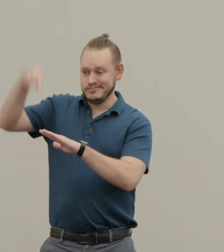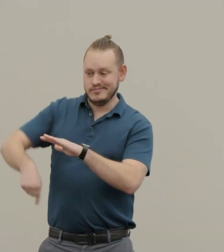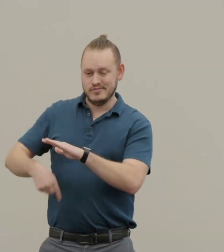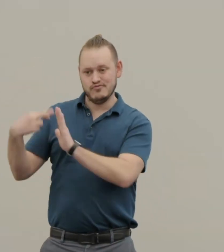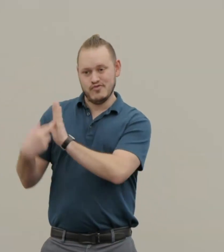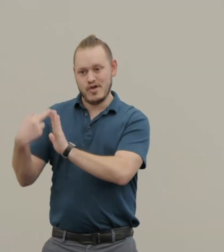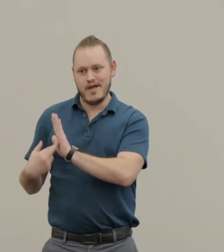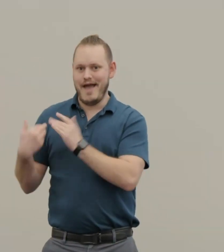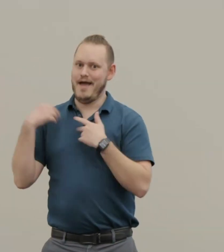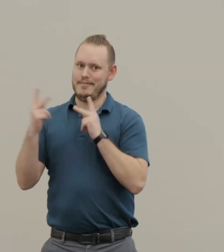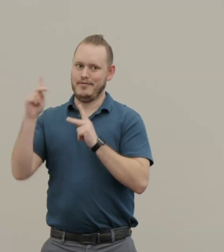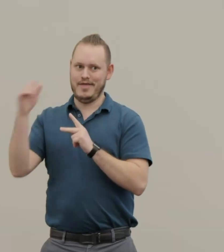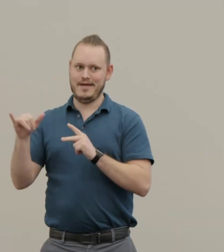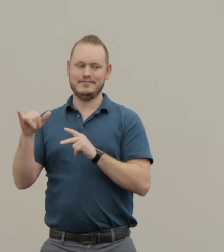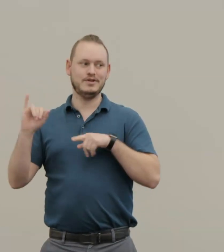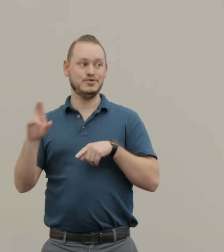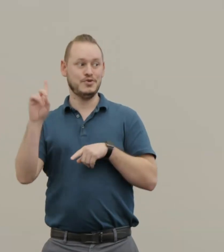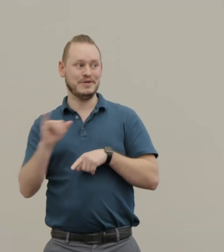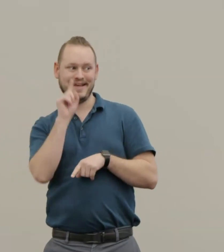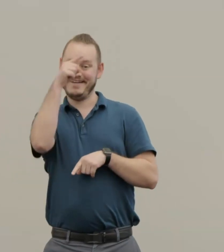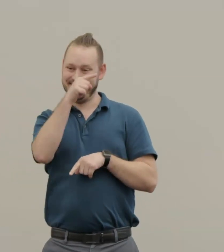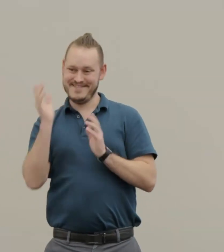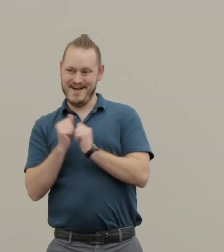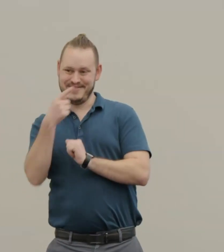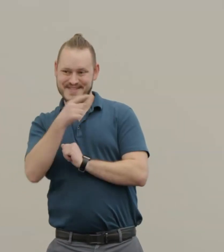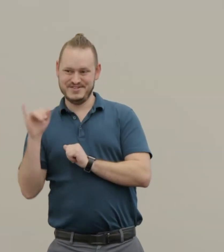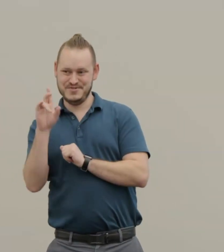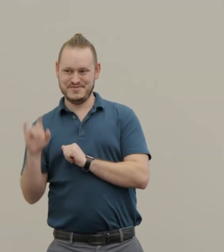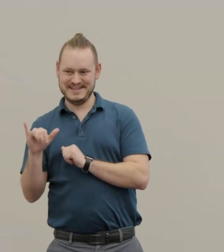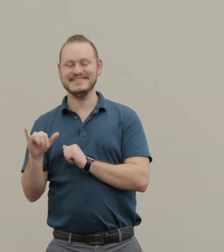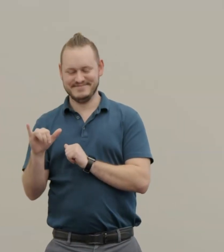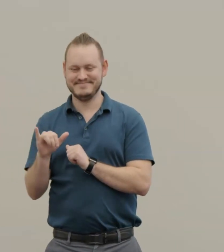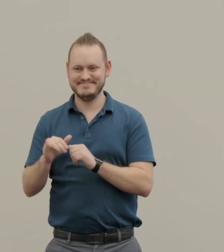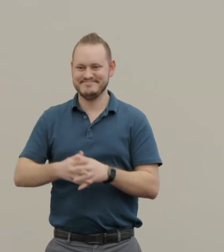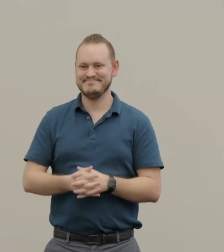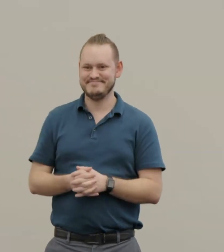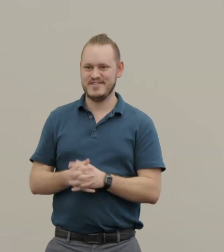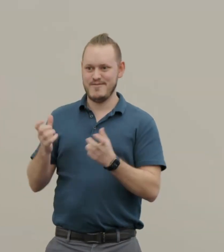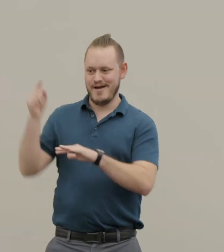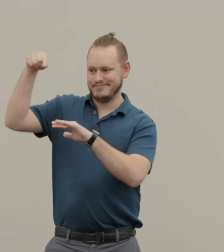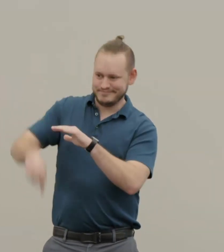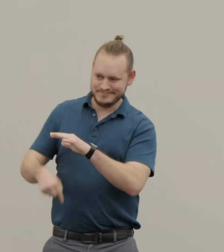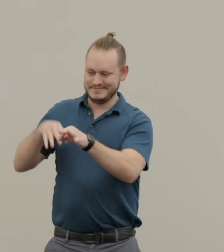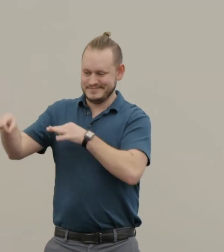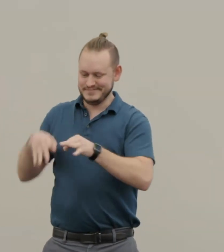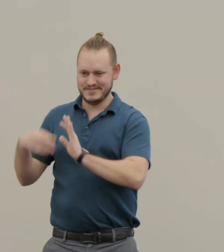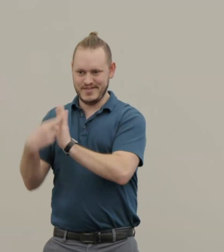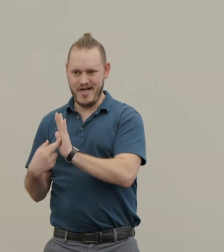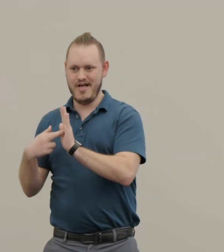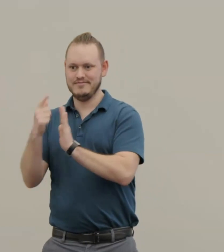we have other people for that, including Judy in the back there. Talk to Judy if you want the deep dive into the